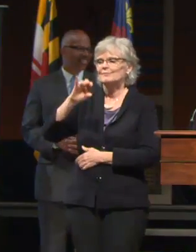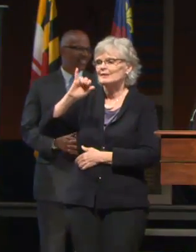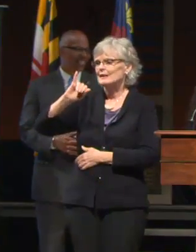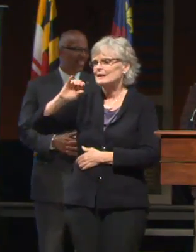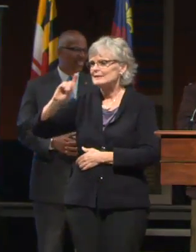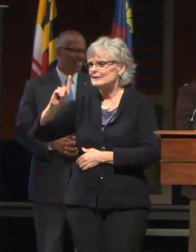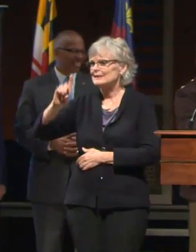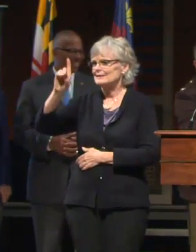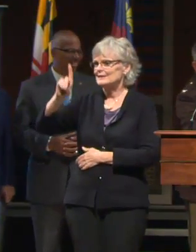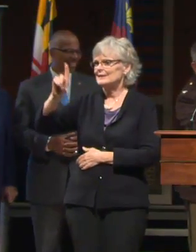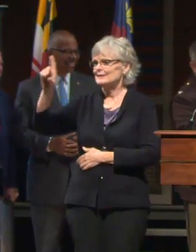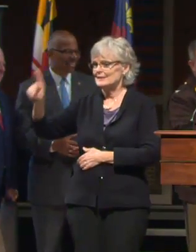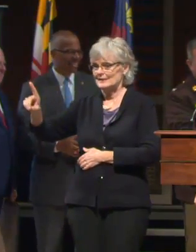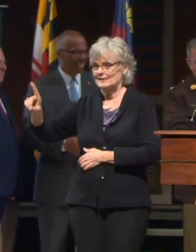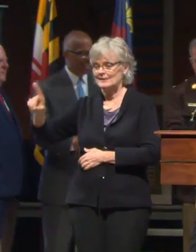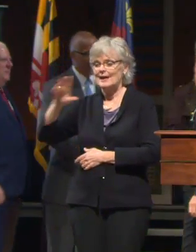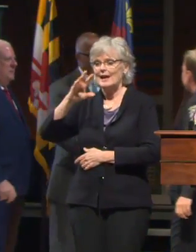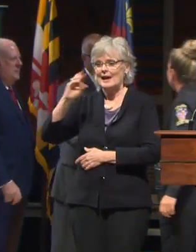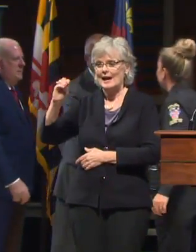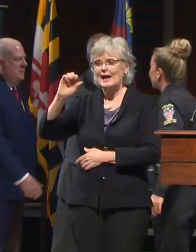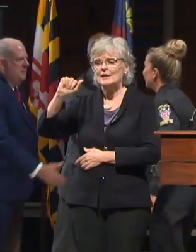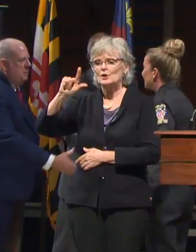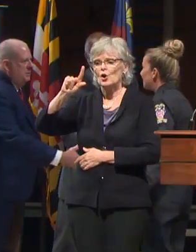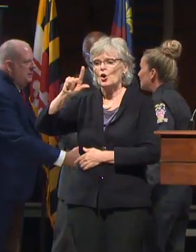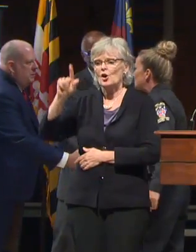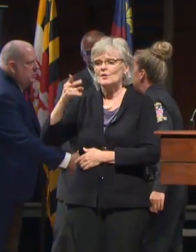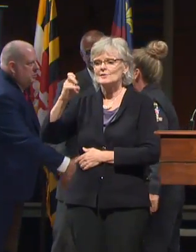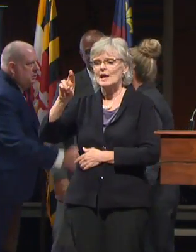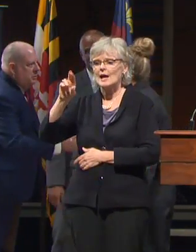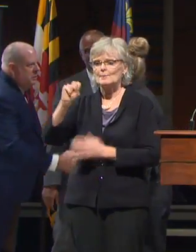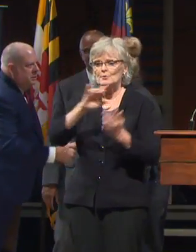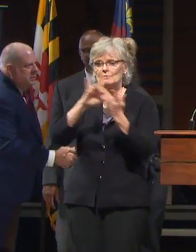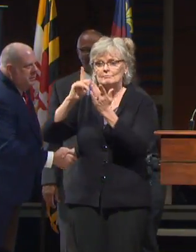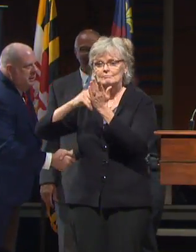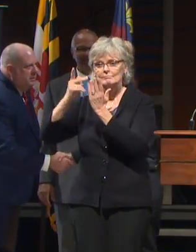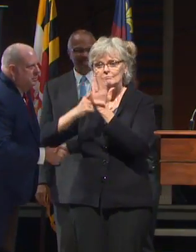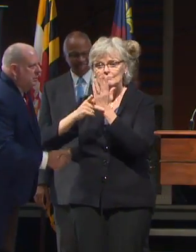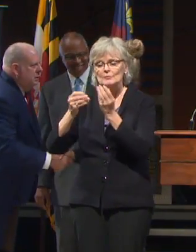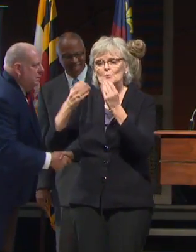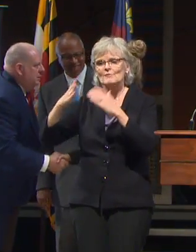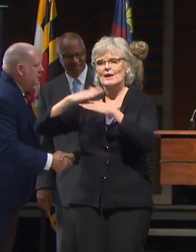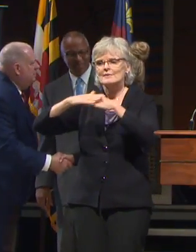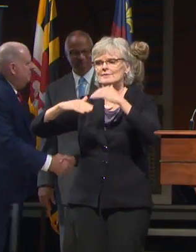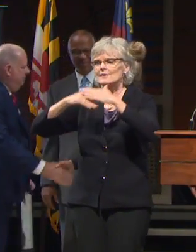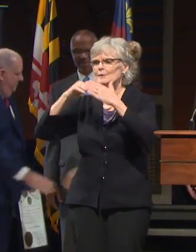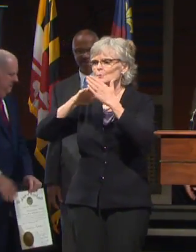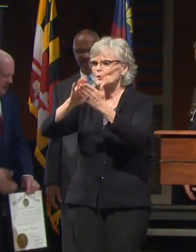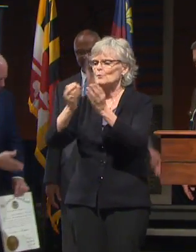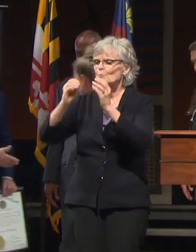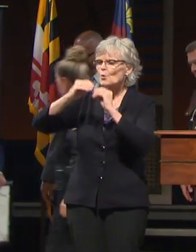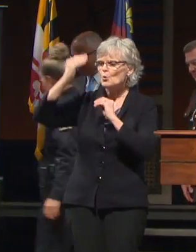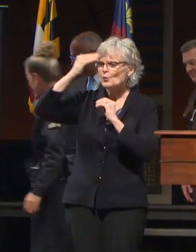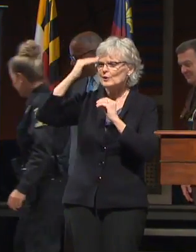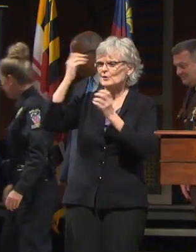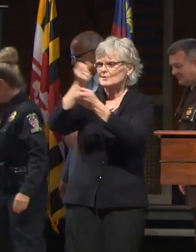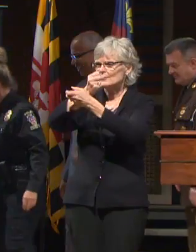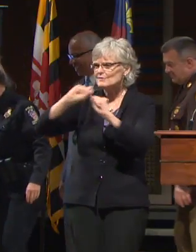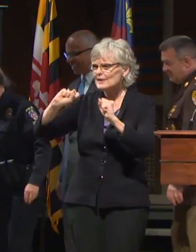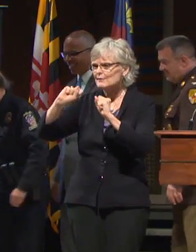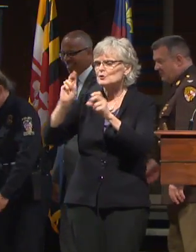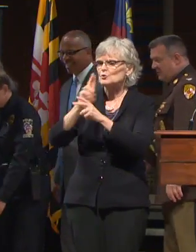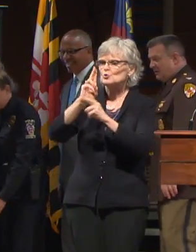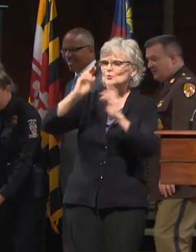Development Disabilities, and Alzheimer's Outreach Program, which provides a layered approach to awareness and safety through